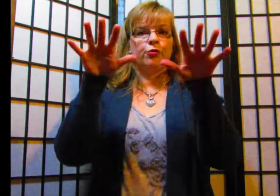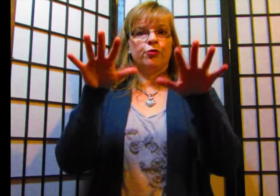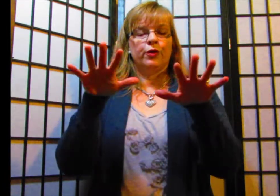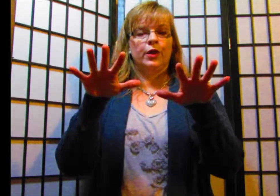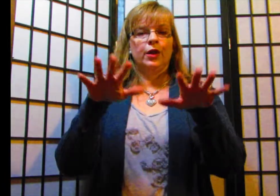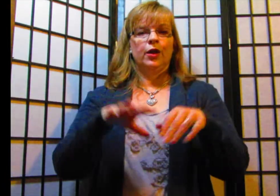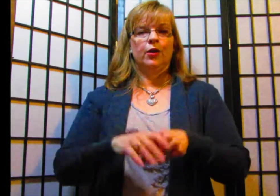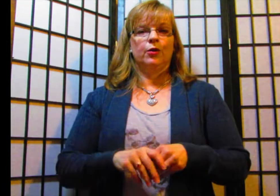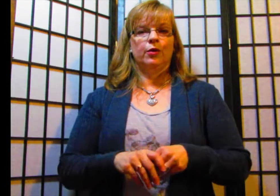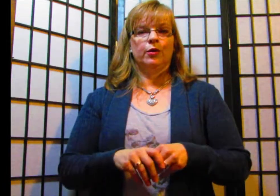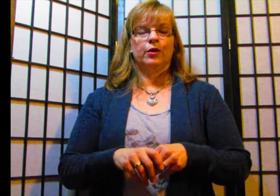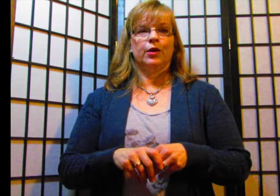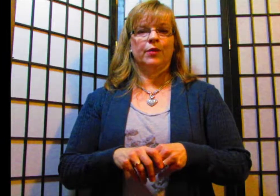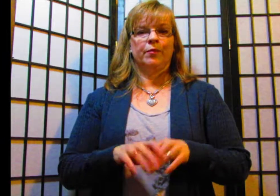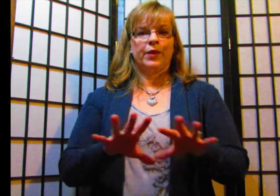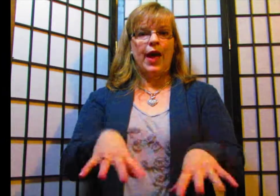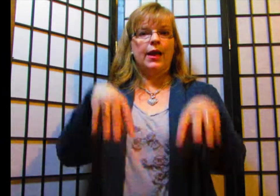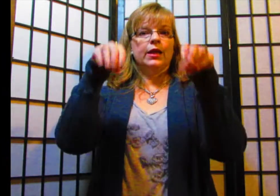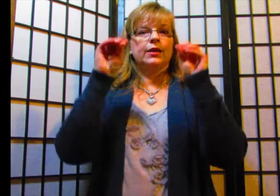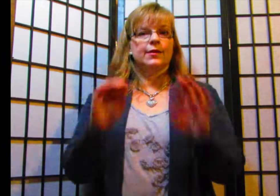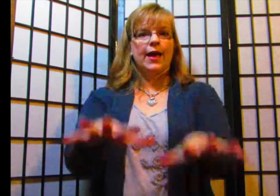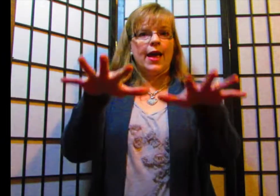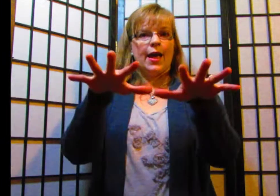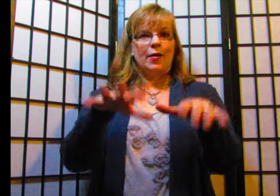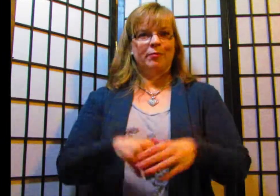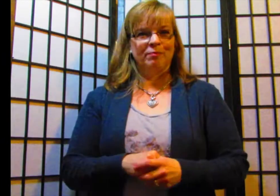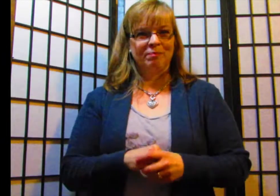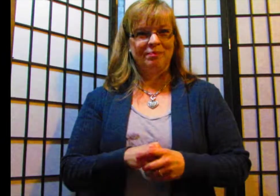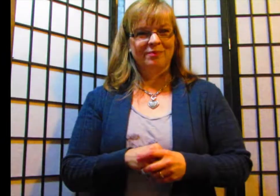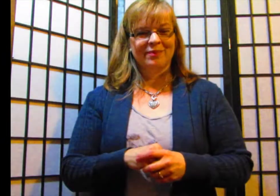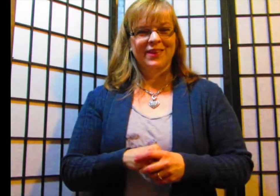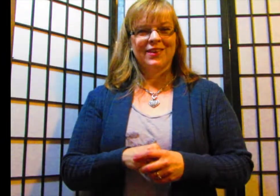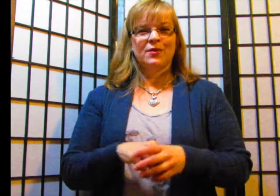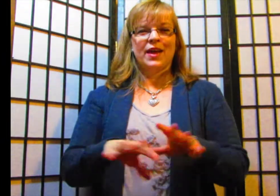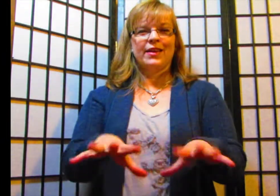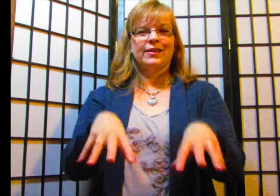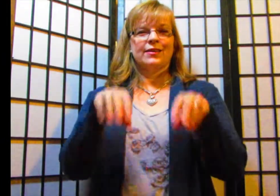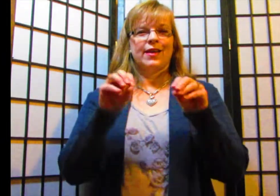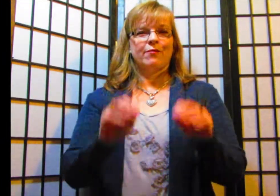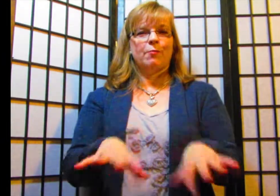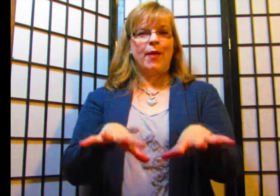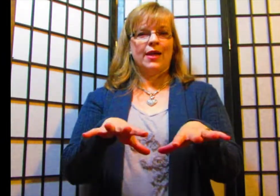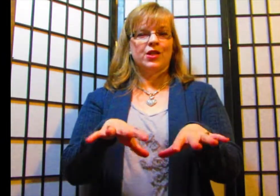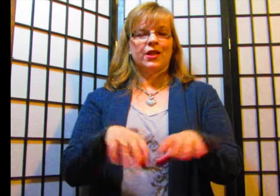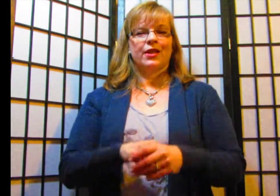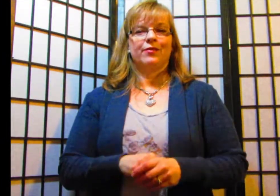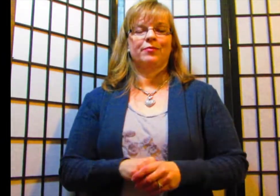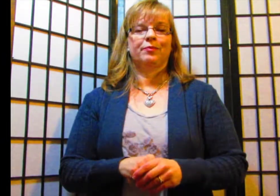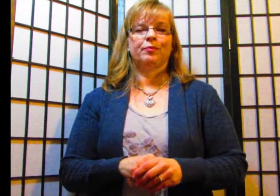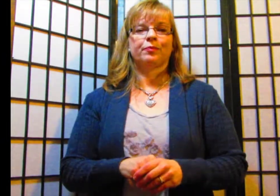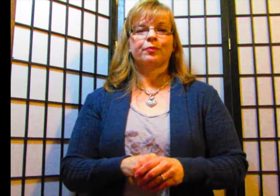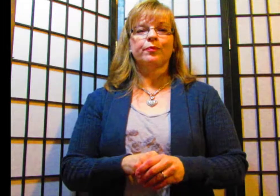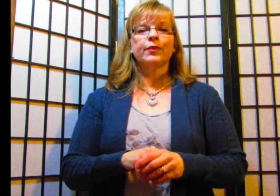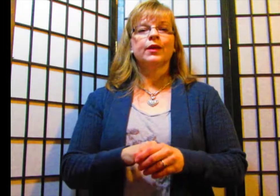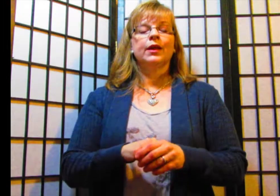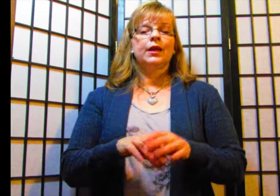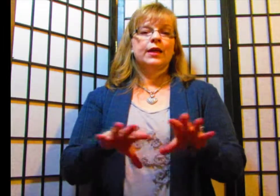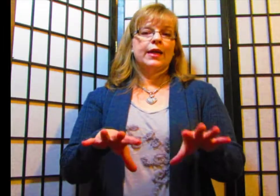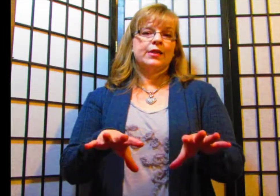poof or alakazam. Okay, that's the sign for magic. To